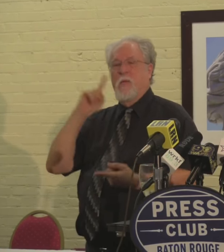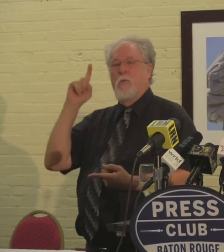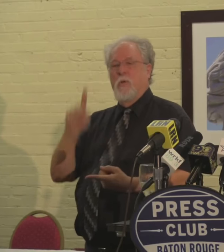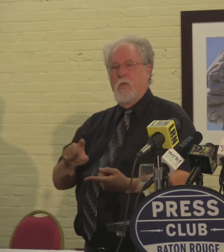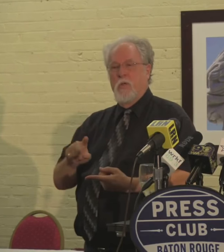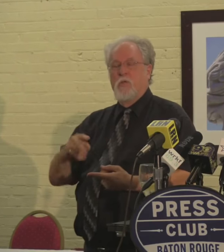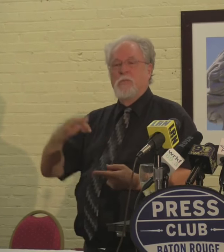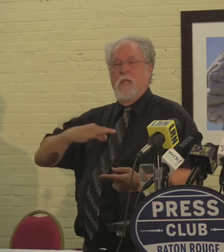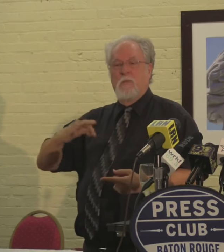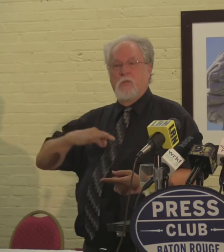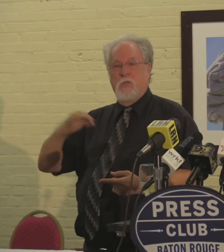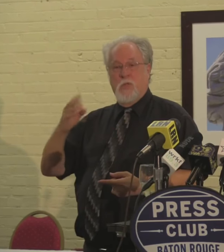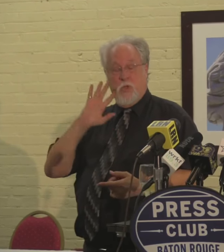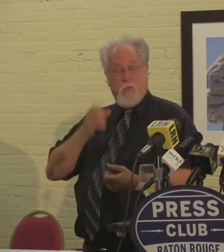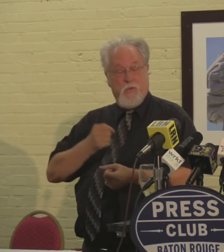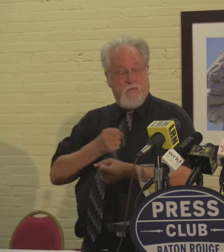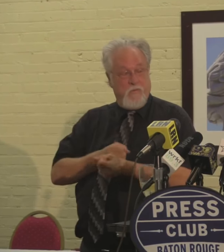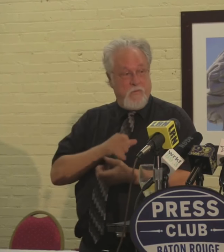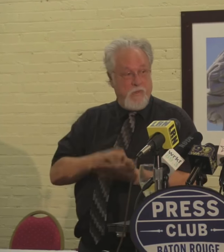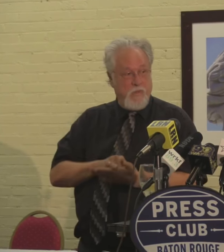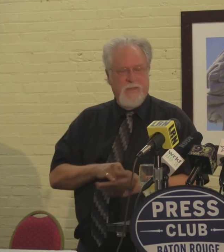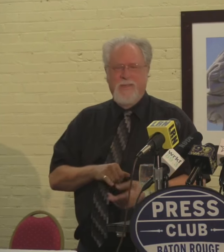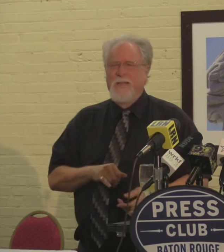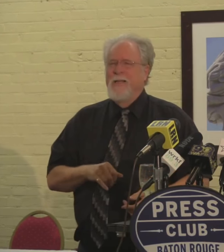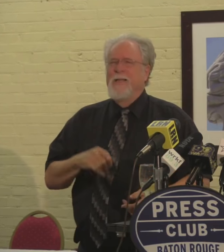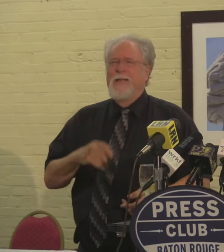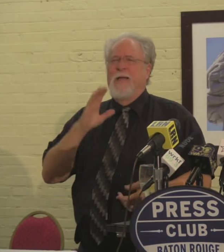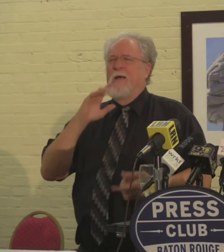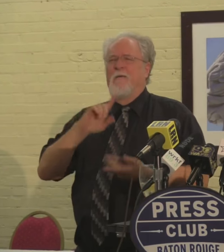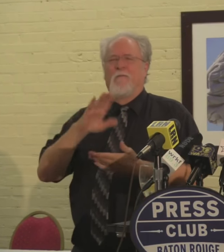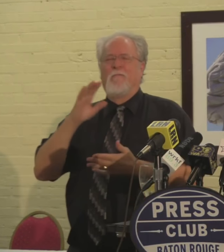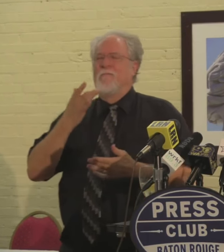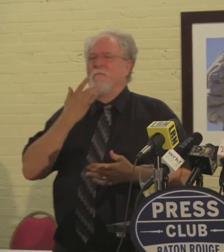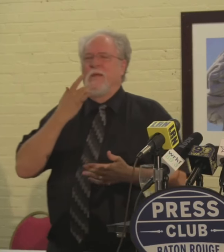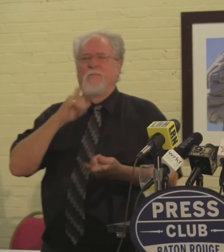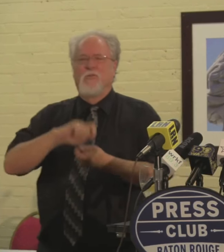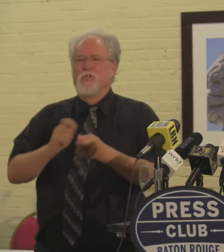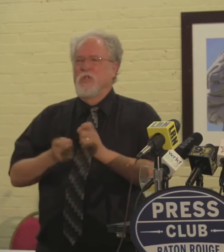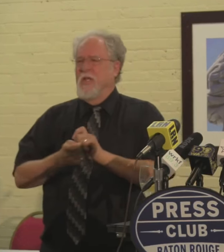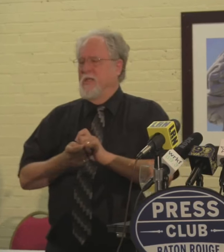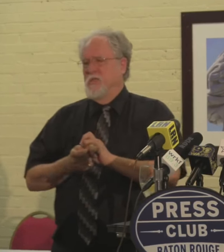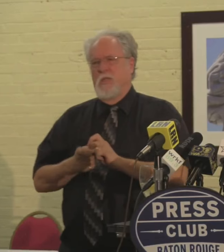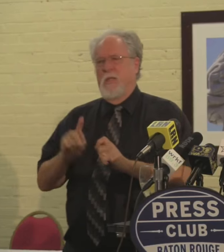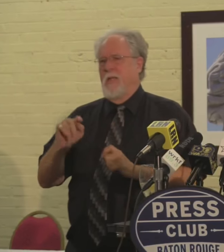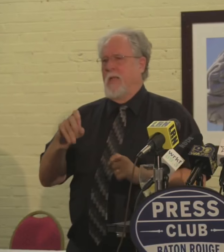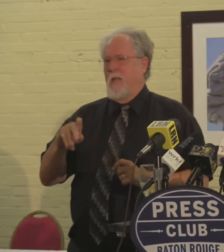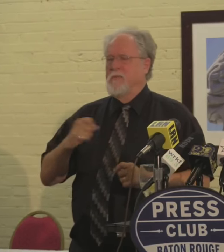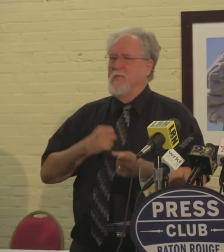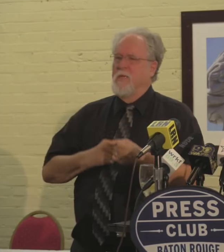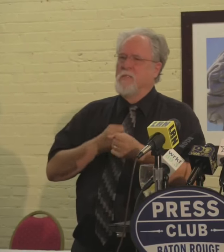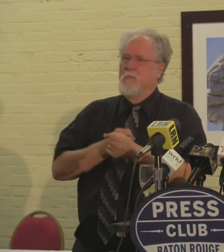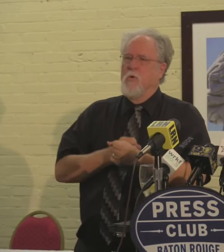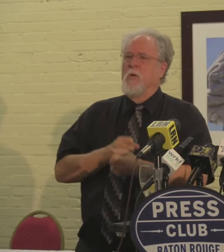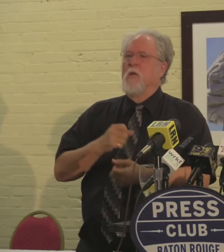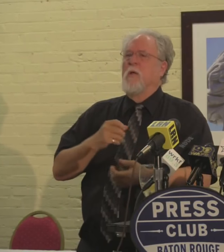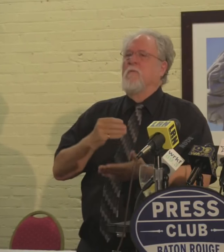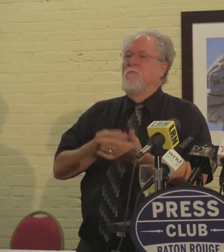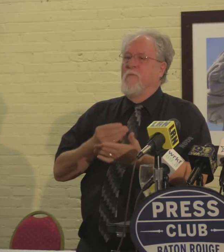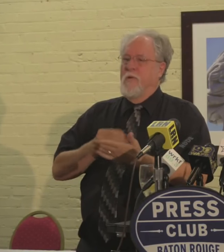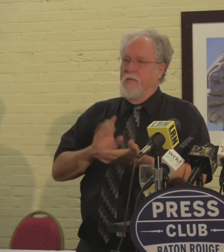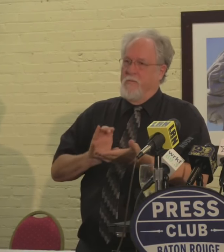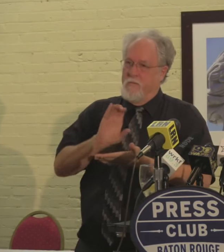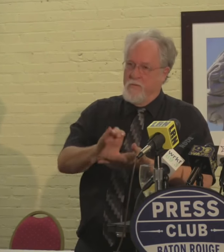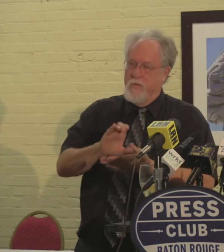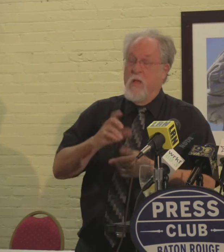to thousands. Do you favor those changes? I don't favor changing TOPS. I favor funding TOPS. It is hard to